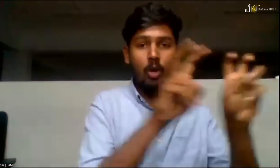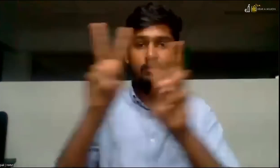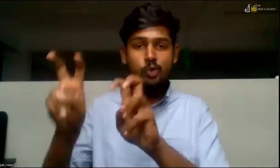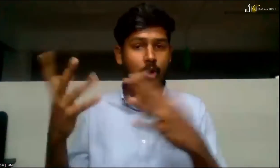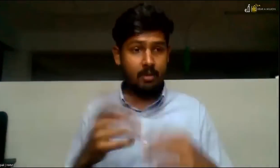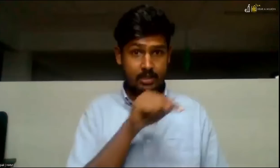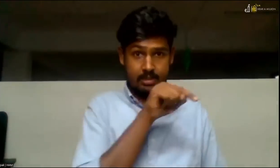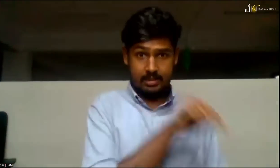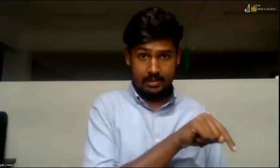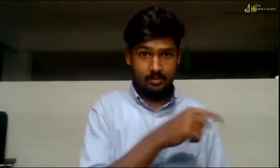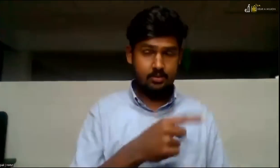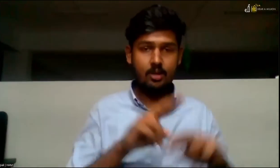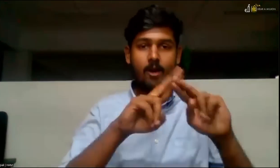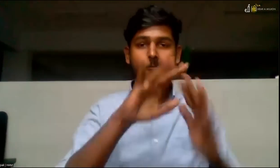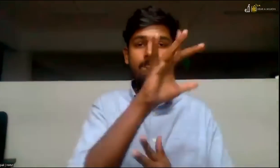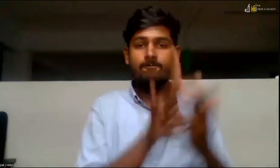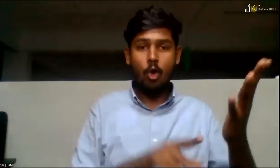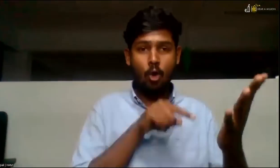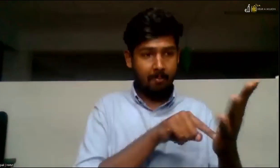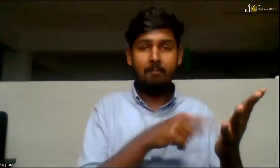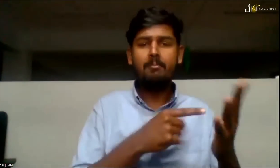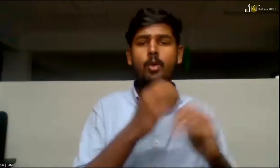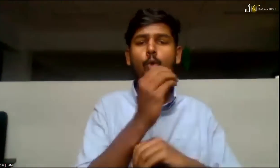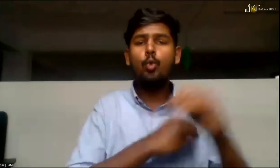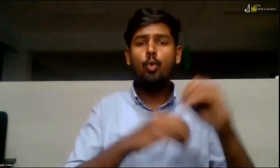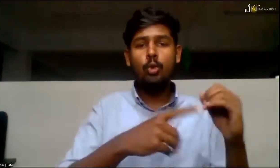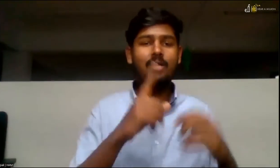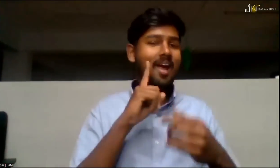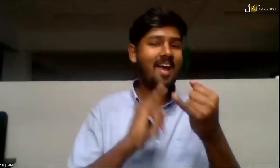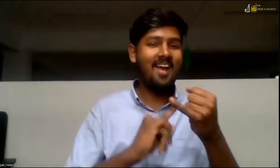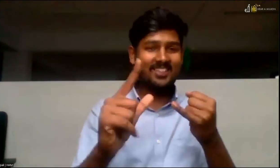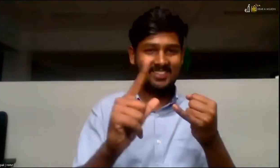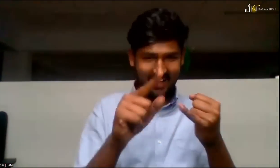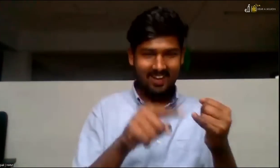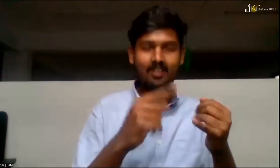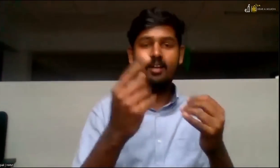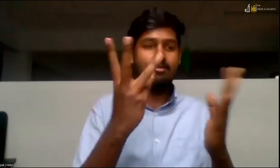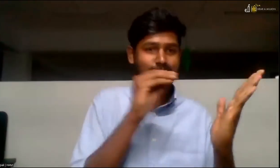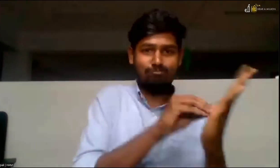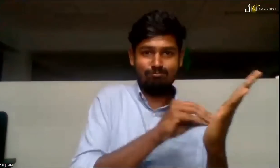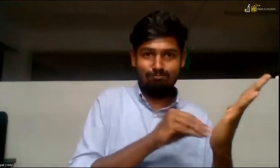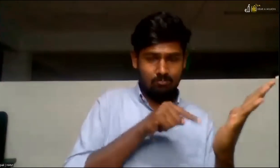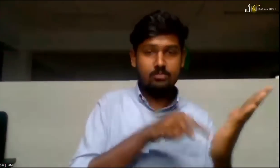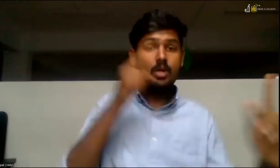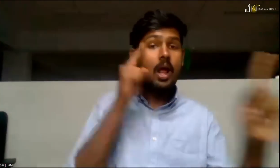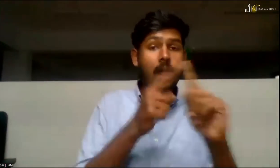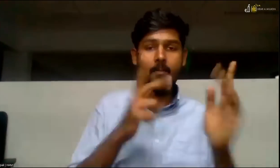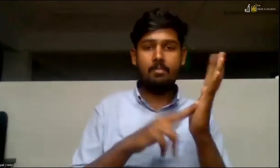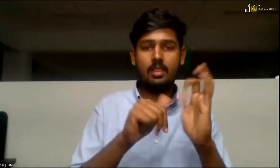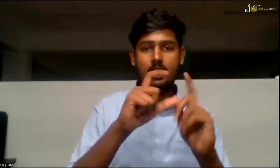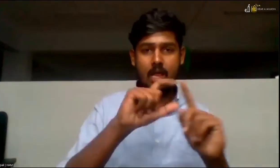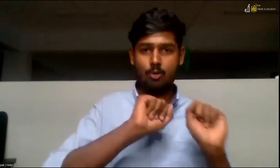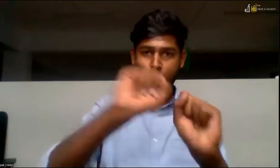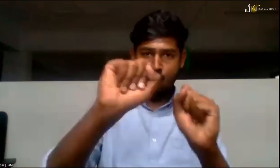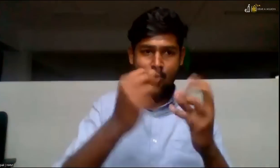please don't misunderstand the topics. Like the first thing, the form, like the Google form, the Indian Sign